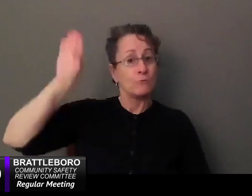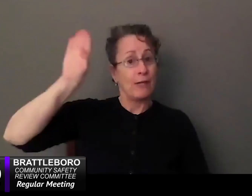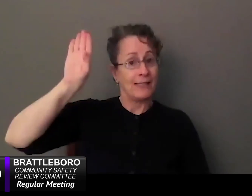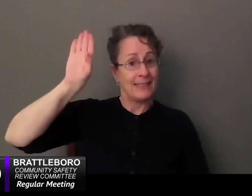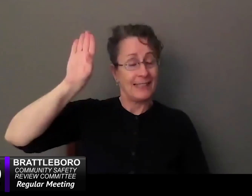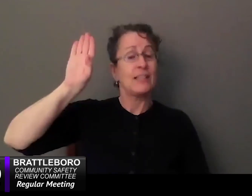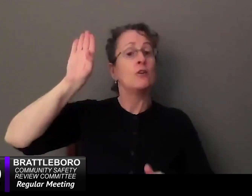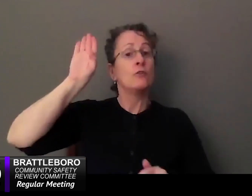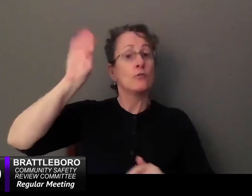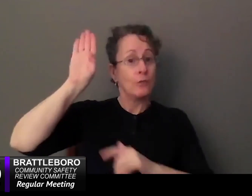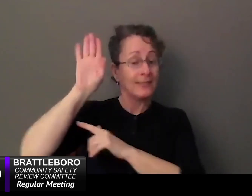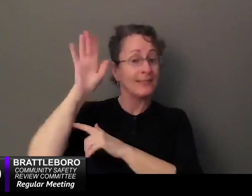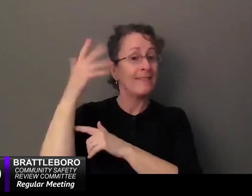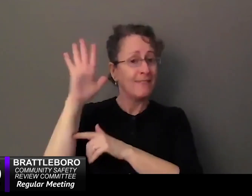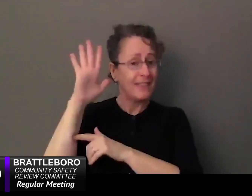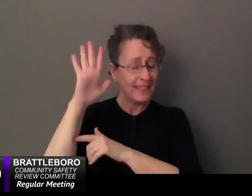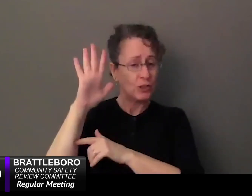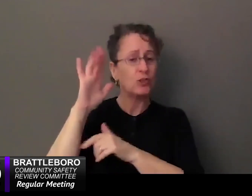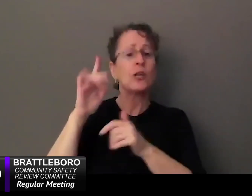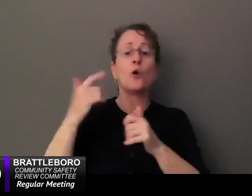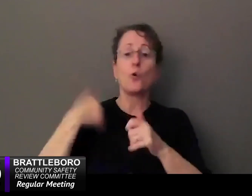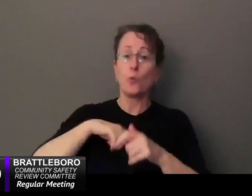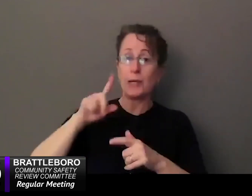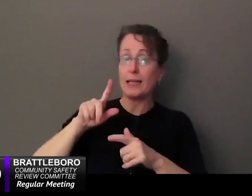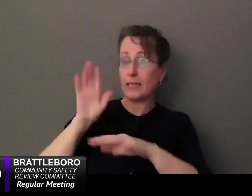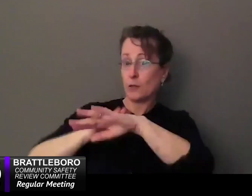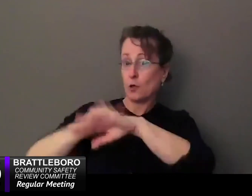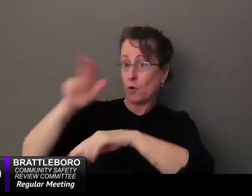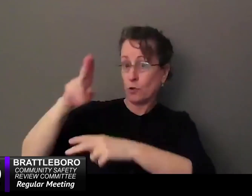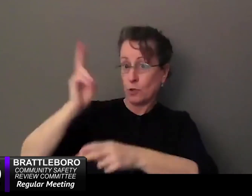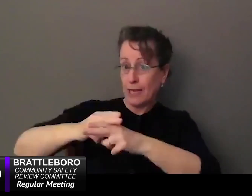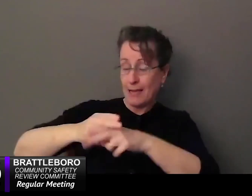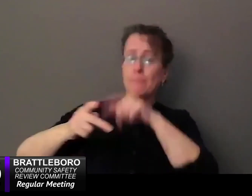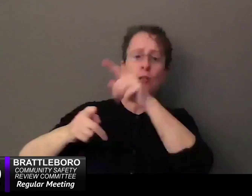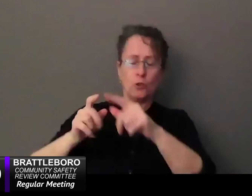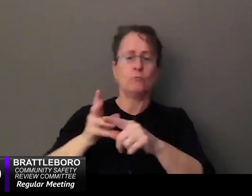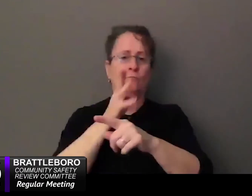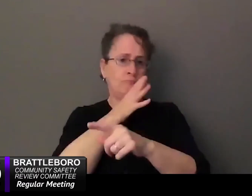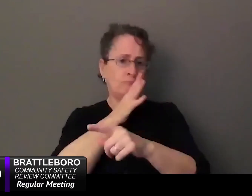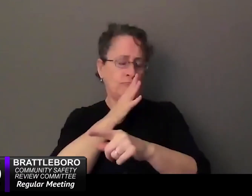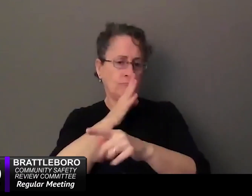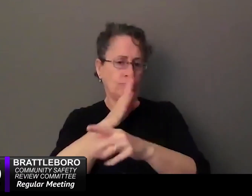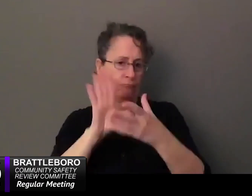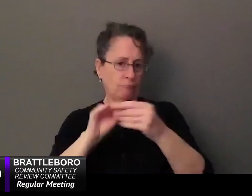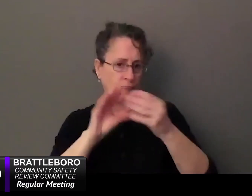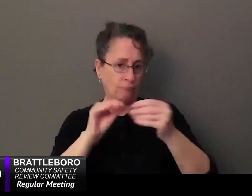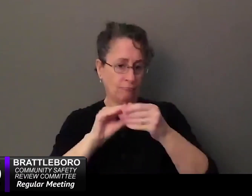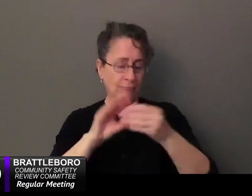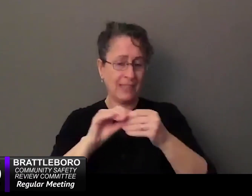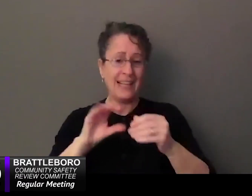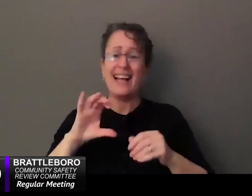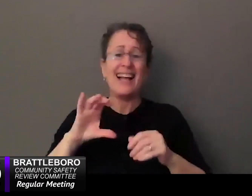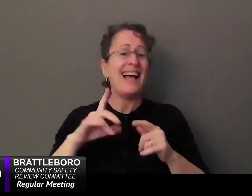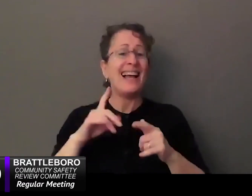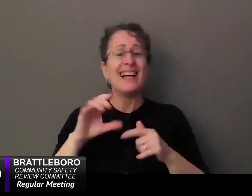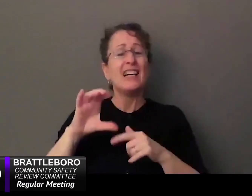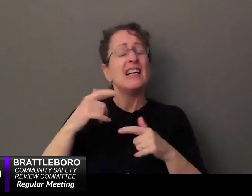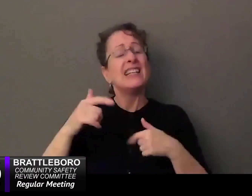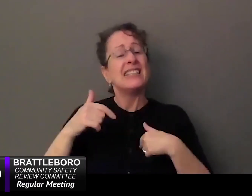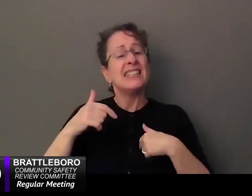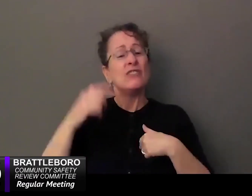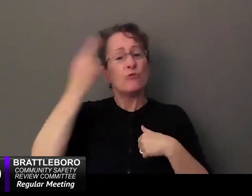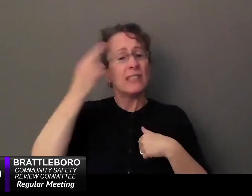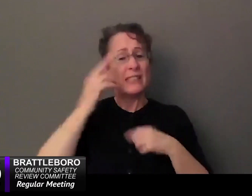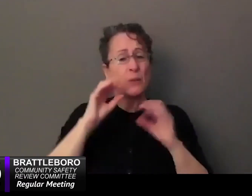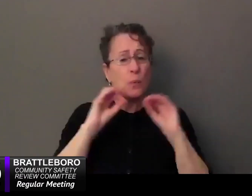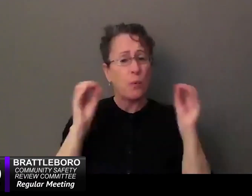chat. The chat is not accessible to people on the phone, and there are pros and cons, and we're pretty open about that, but we wanted to check